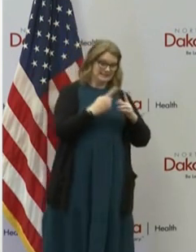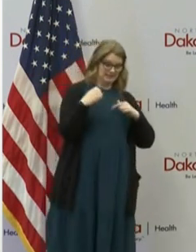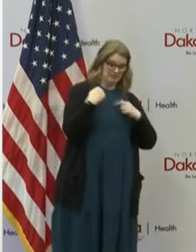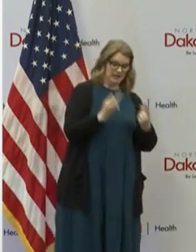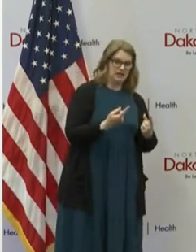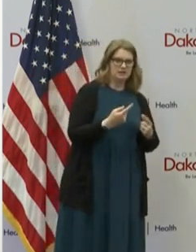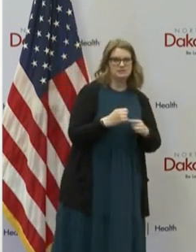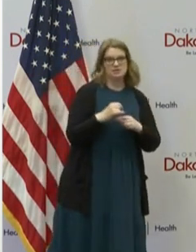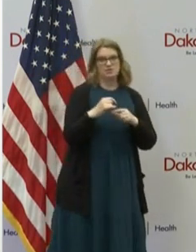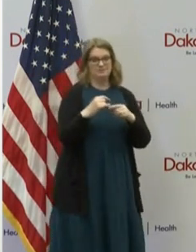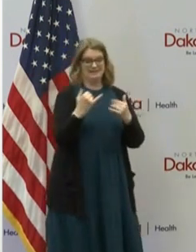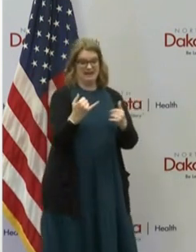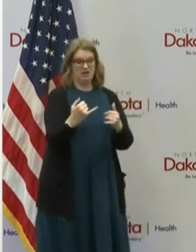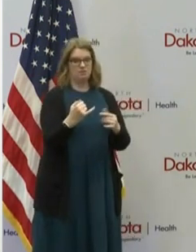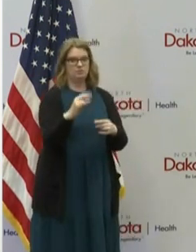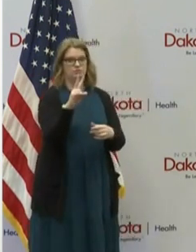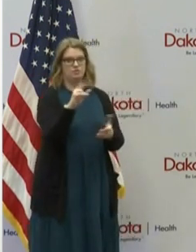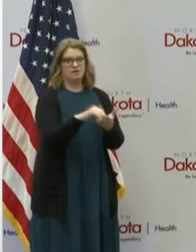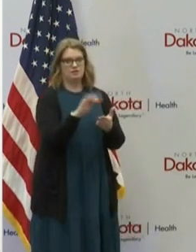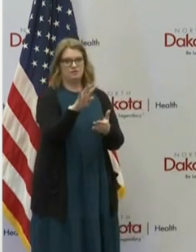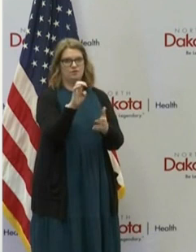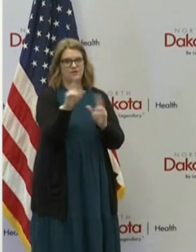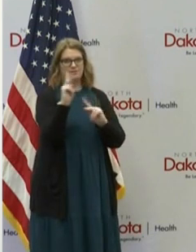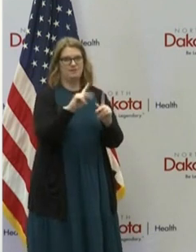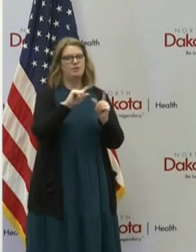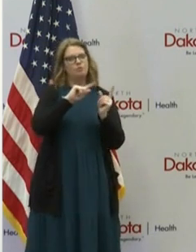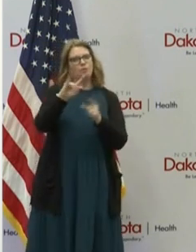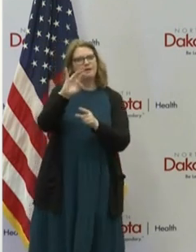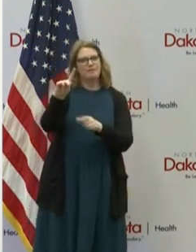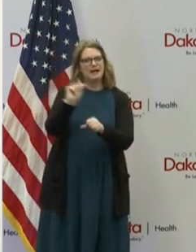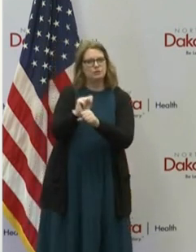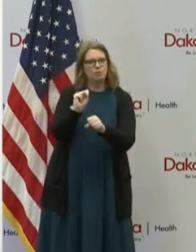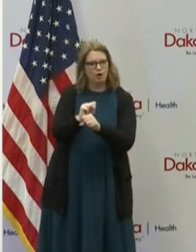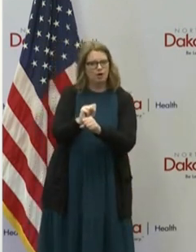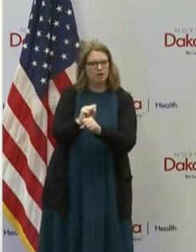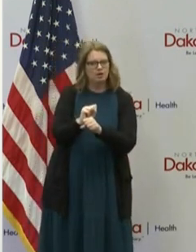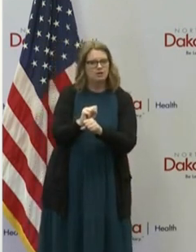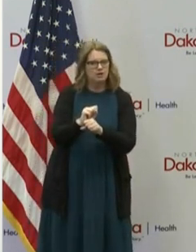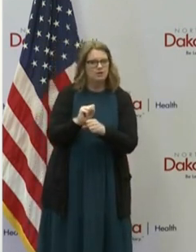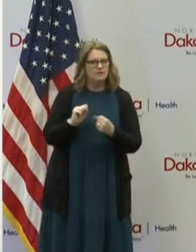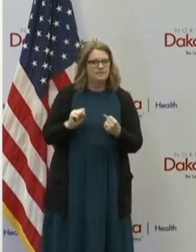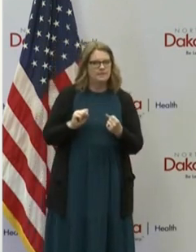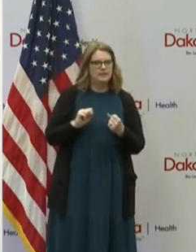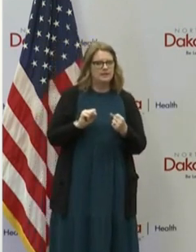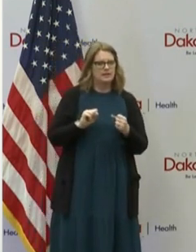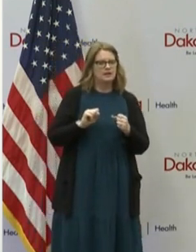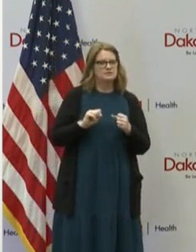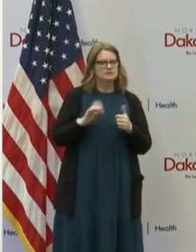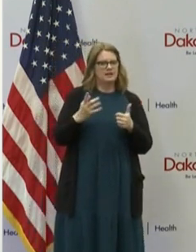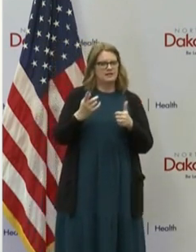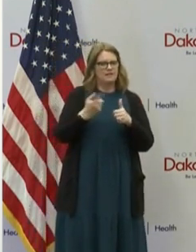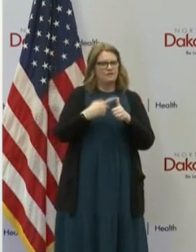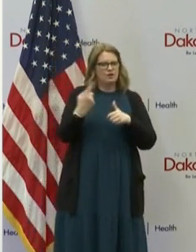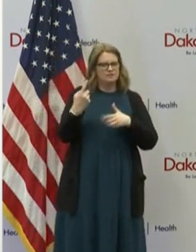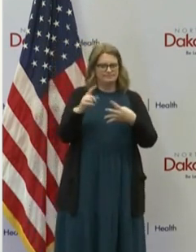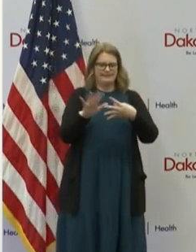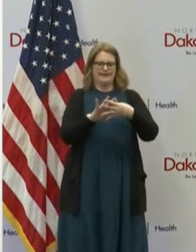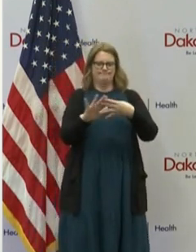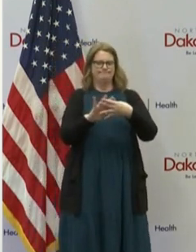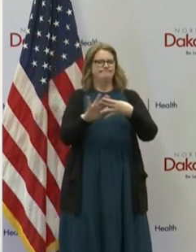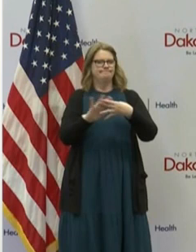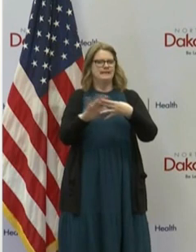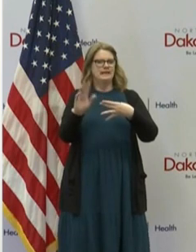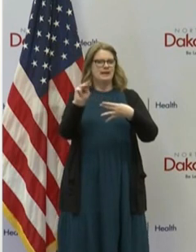that 2,400 people would have gone back to work, and that really coincides. That's the first days of May.